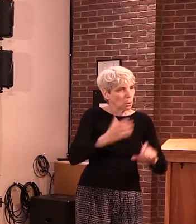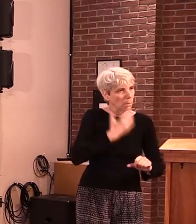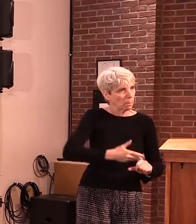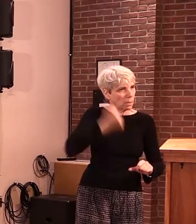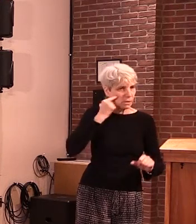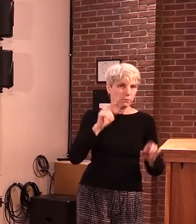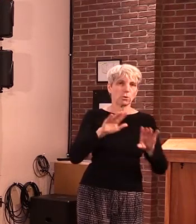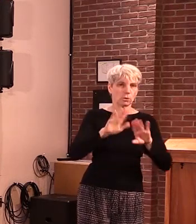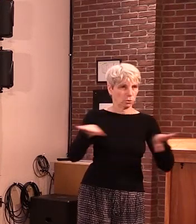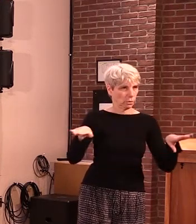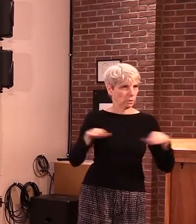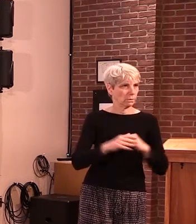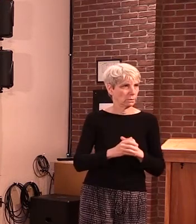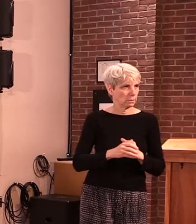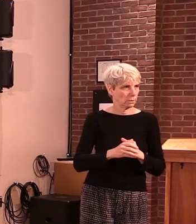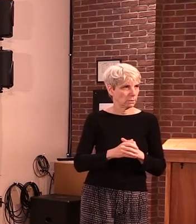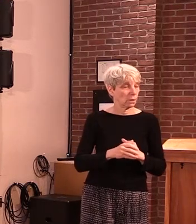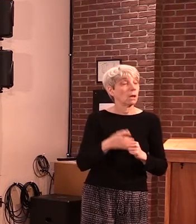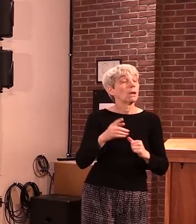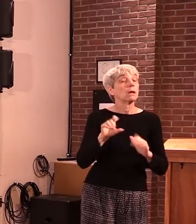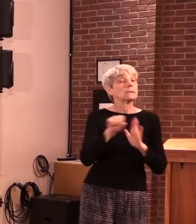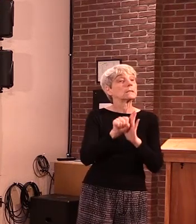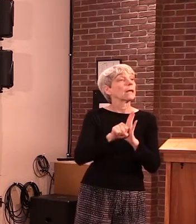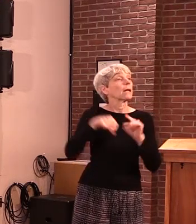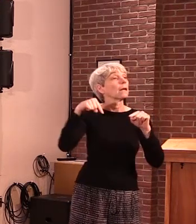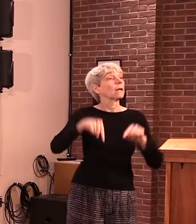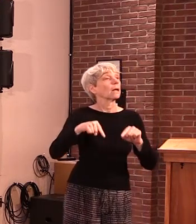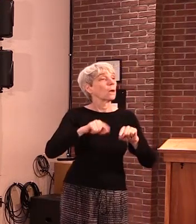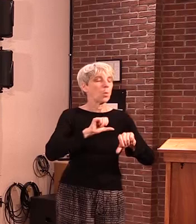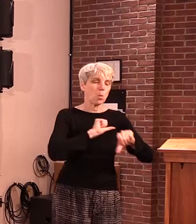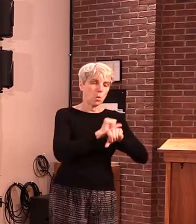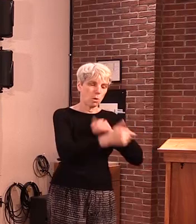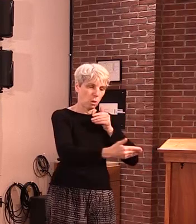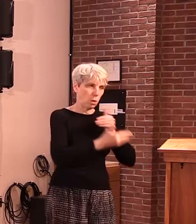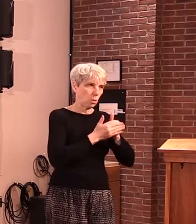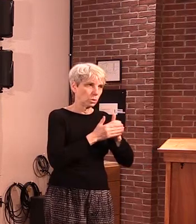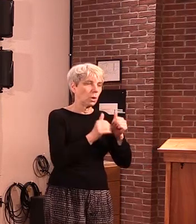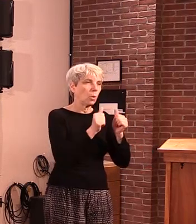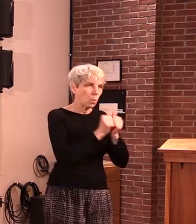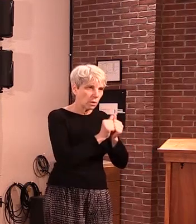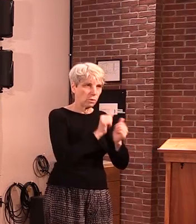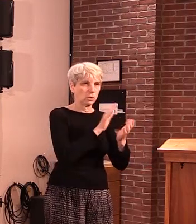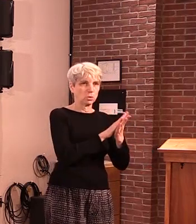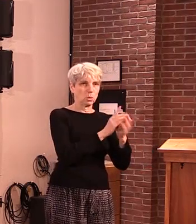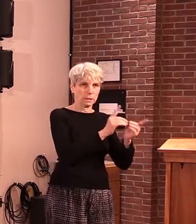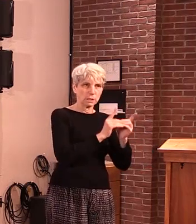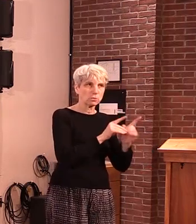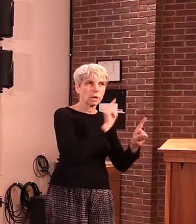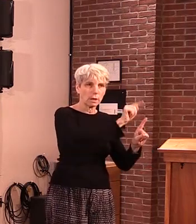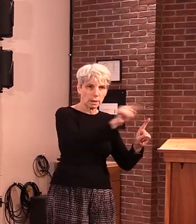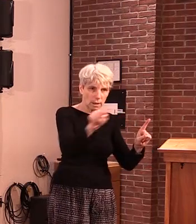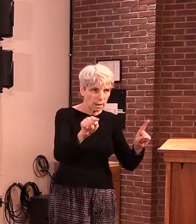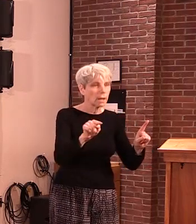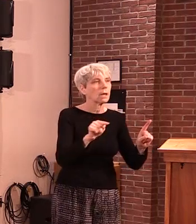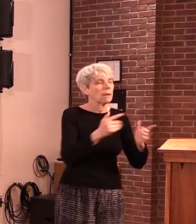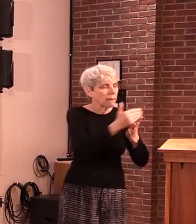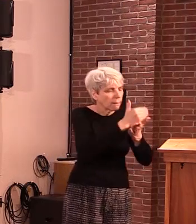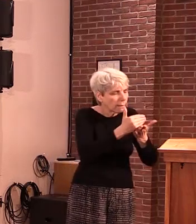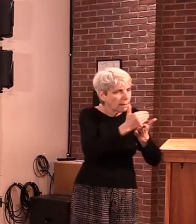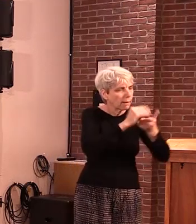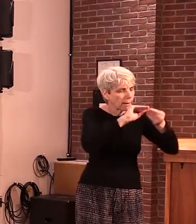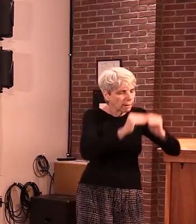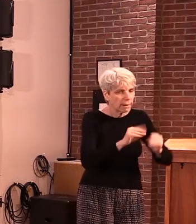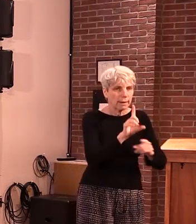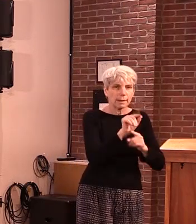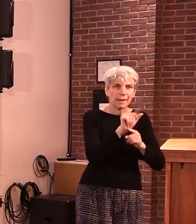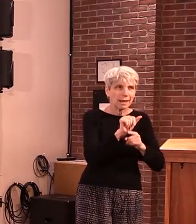students. At the state level, we will work closely with school districts to support them in this work and to collect data on what is working